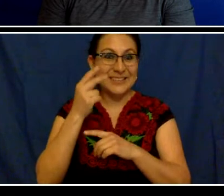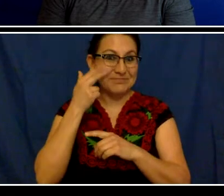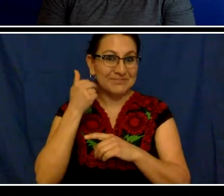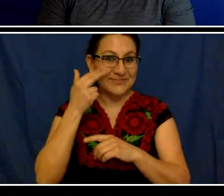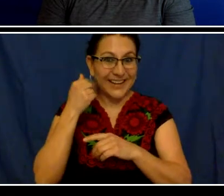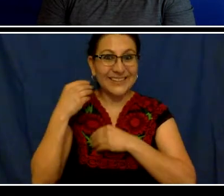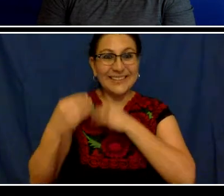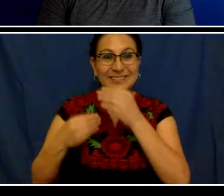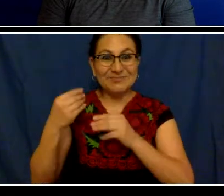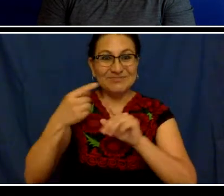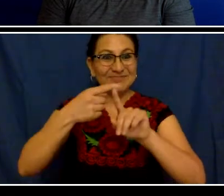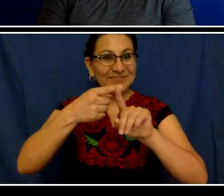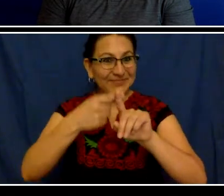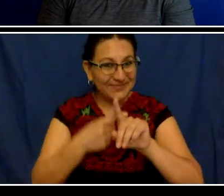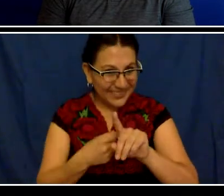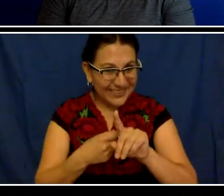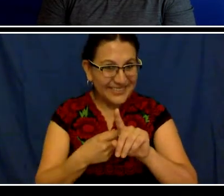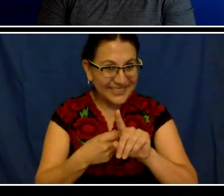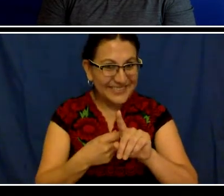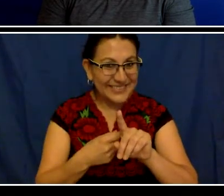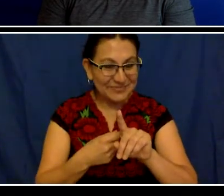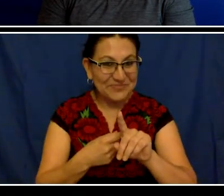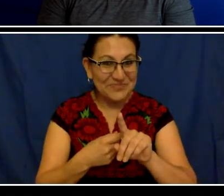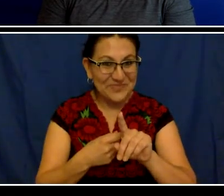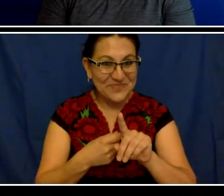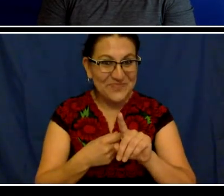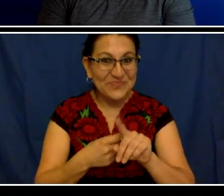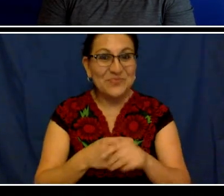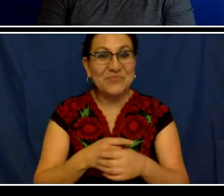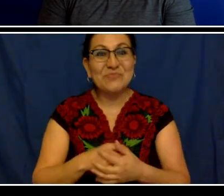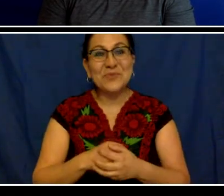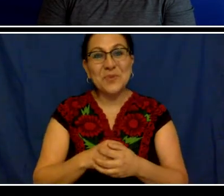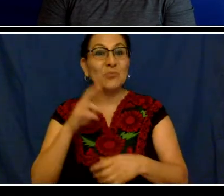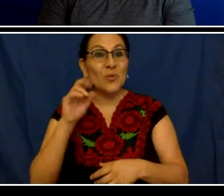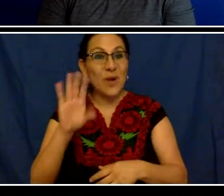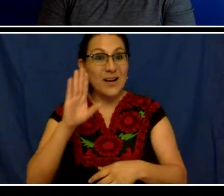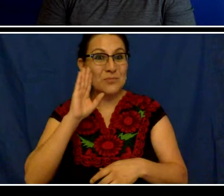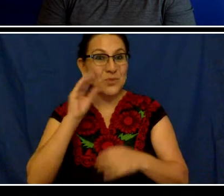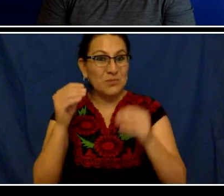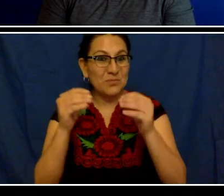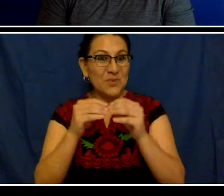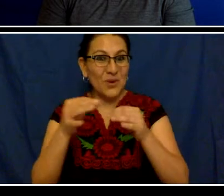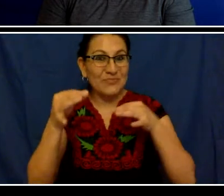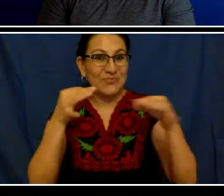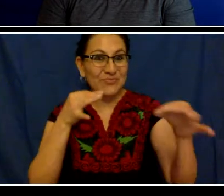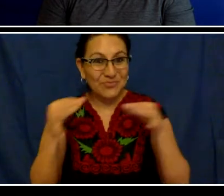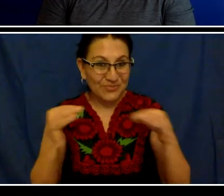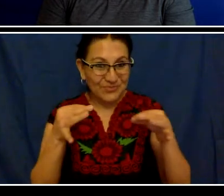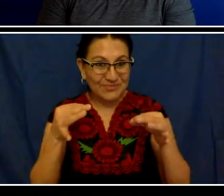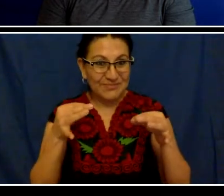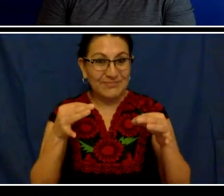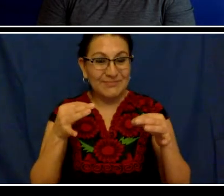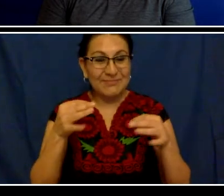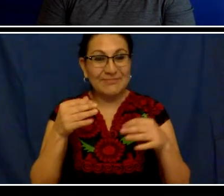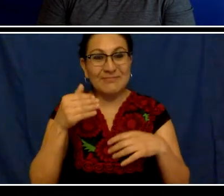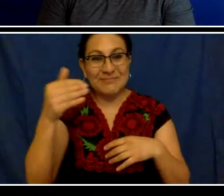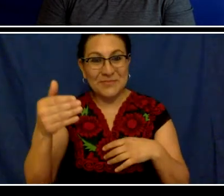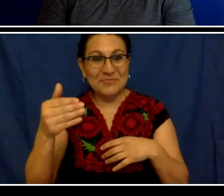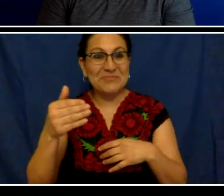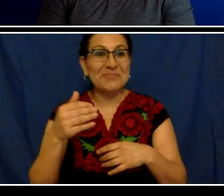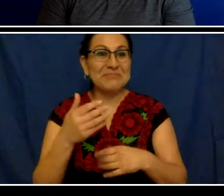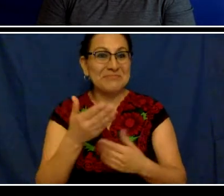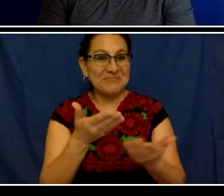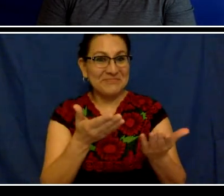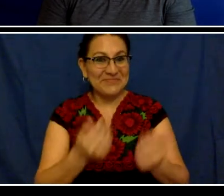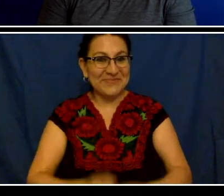100-402 in August of 1988 to celebrate Hispanic Heritage Month. Okay, and we're going